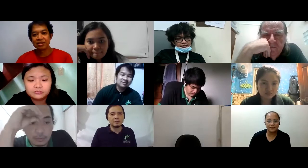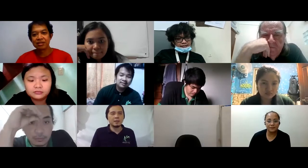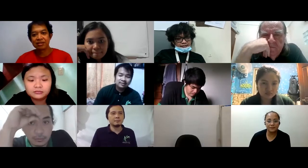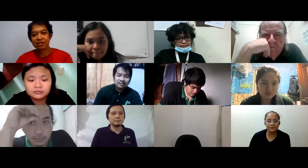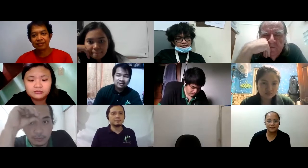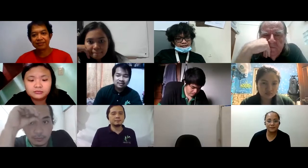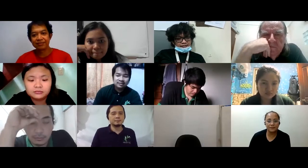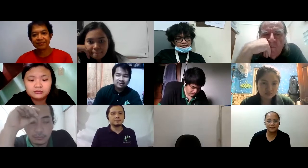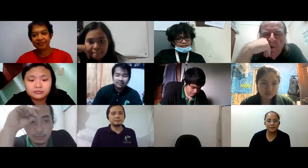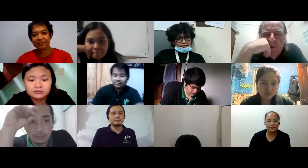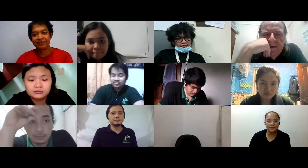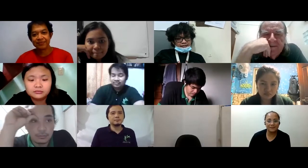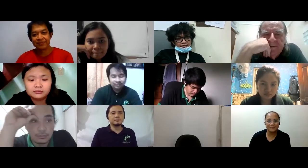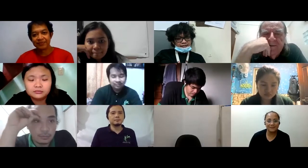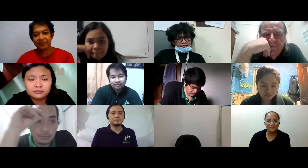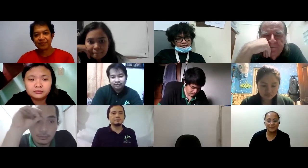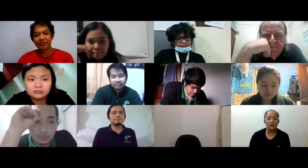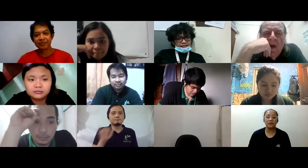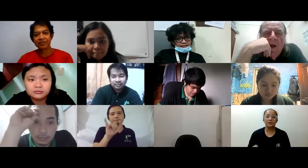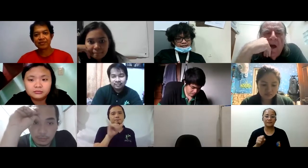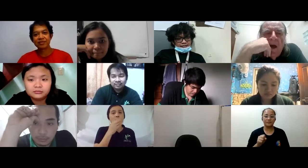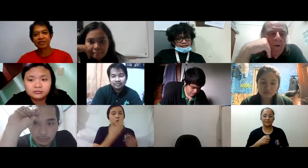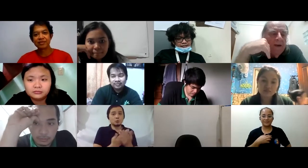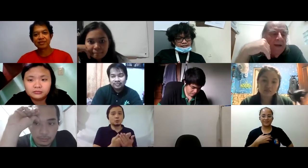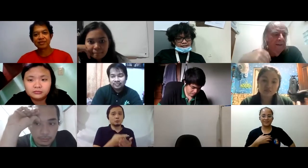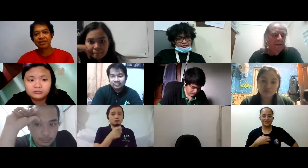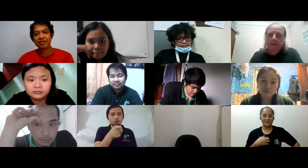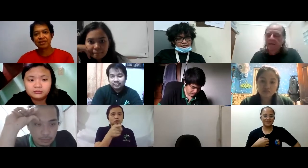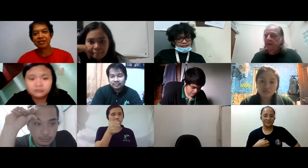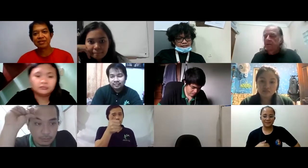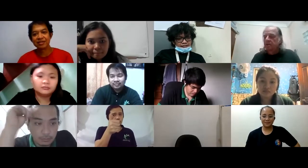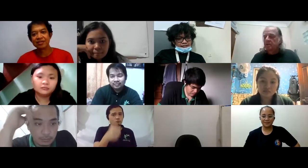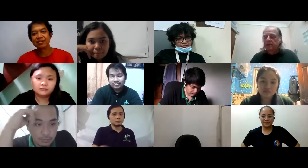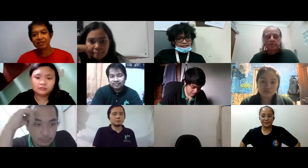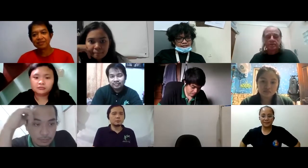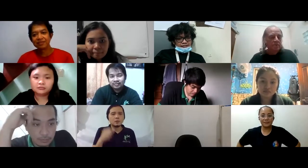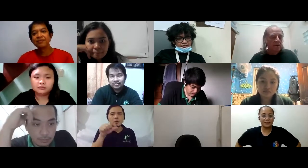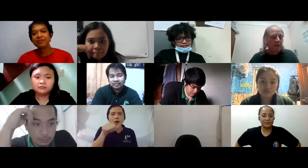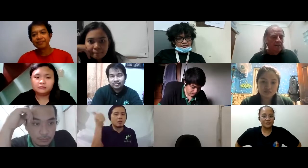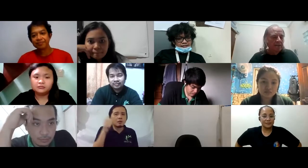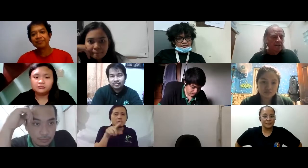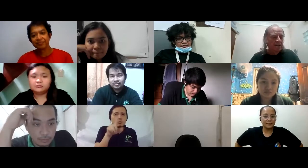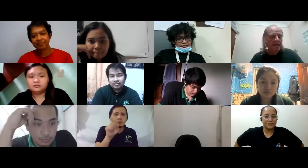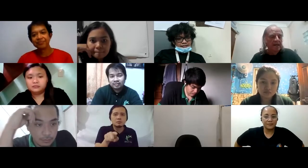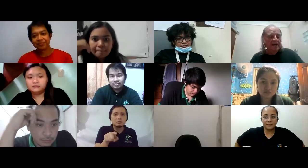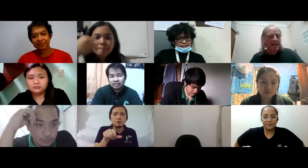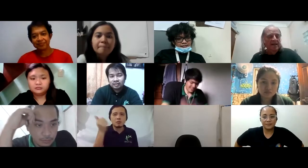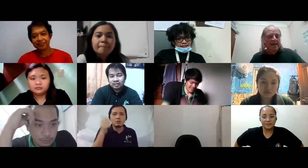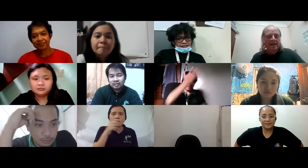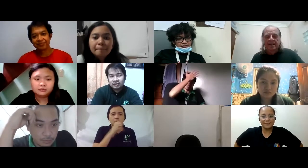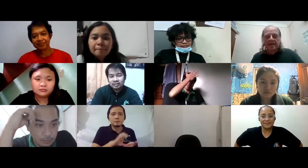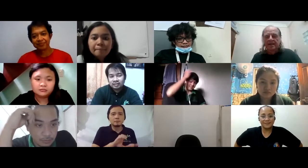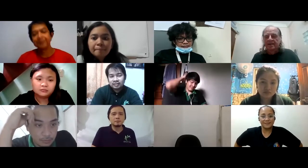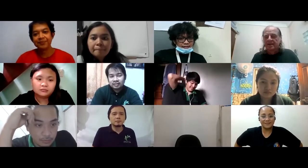Yes, least yes. I did my best, and I think I got most of the things right on the test. So it really helped.